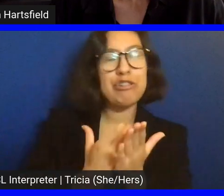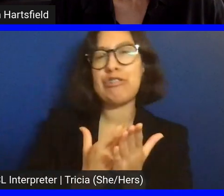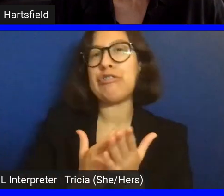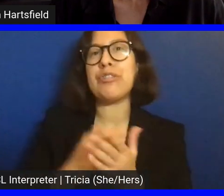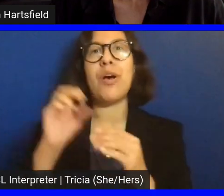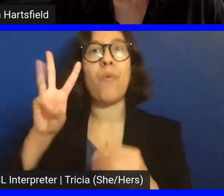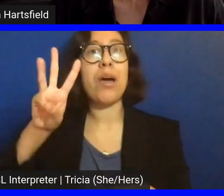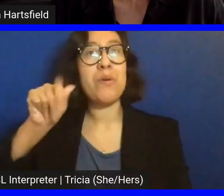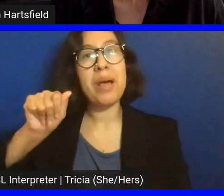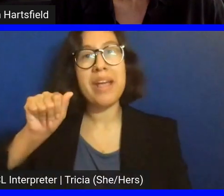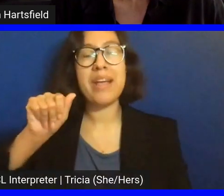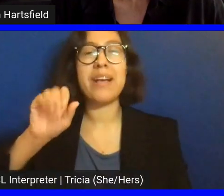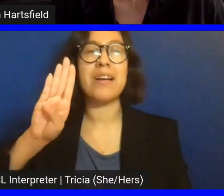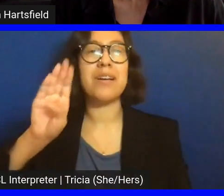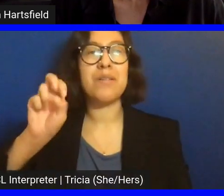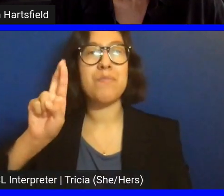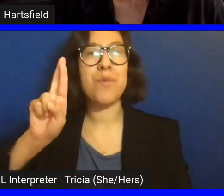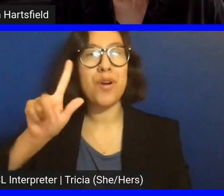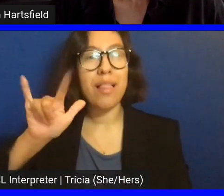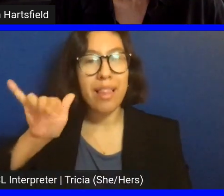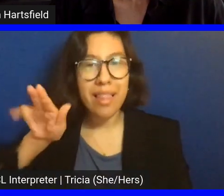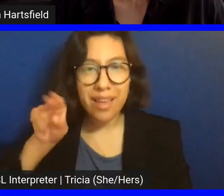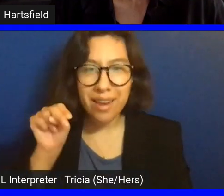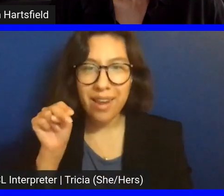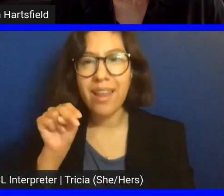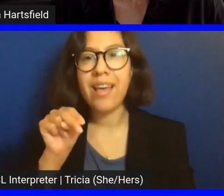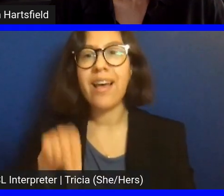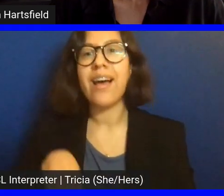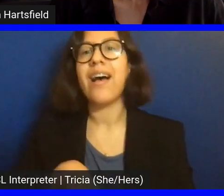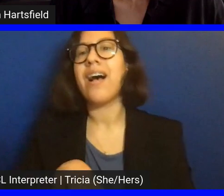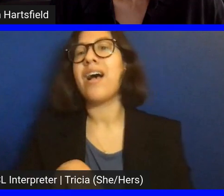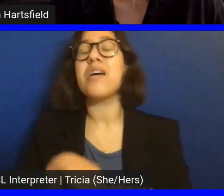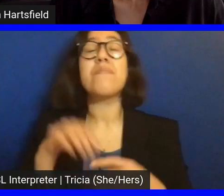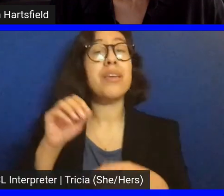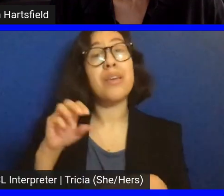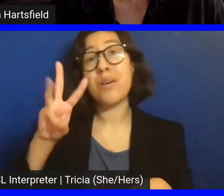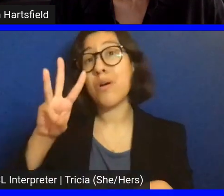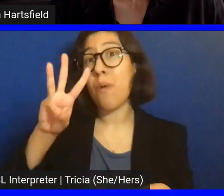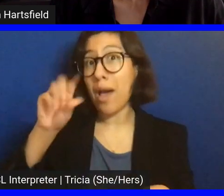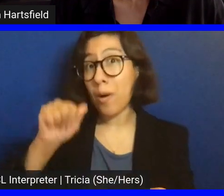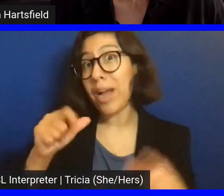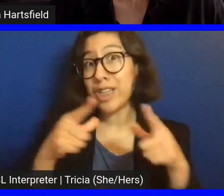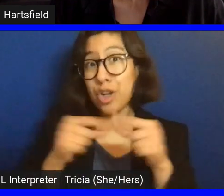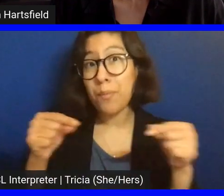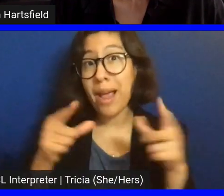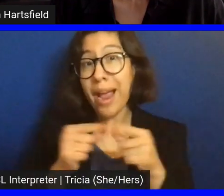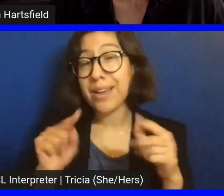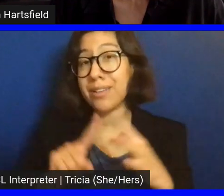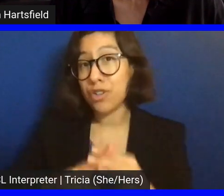joined us for Interdependence Day. There's, I believe, a Wide Awakes Japan starting.